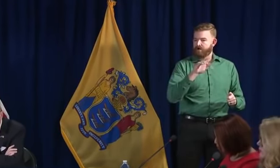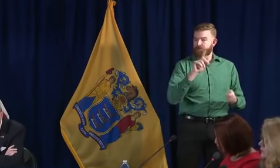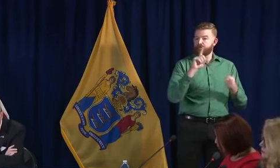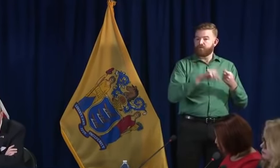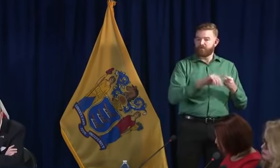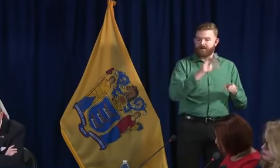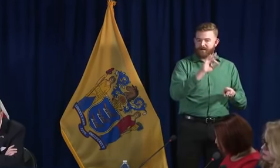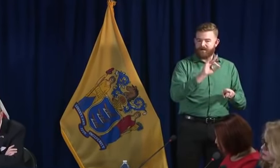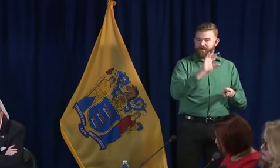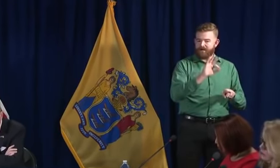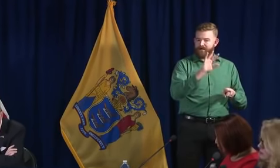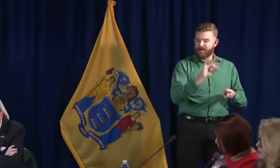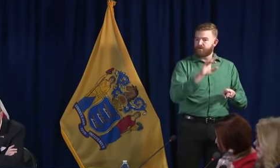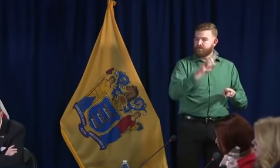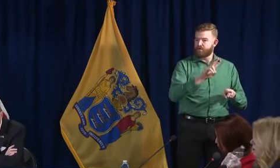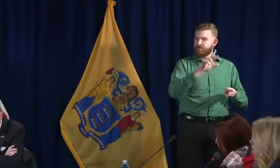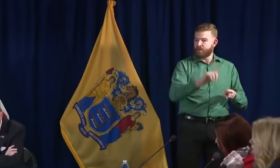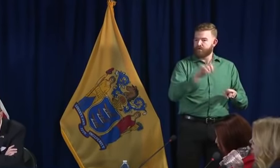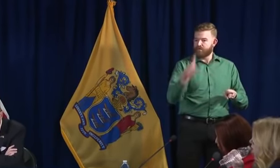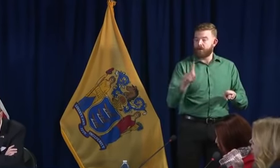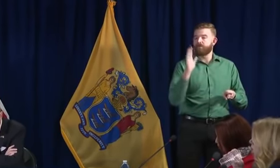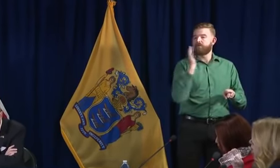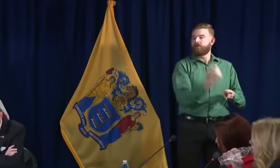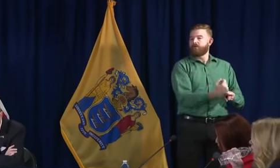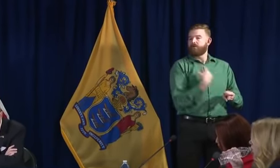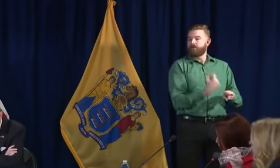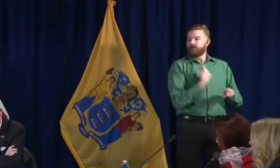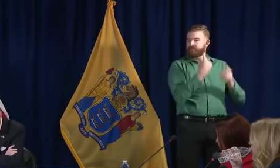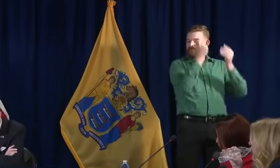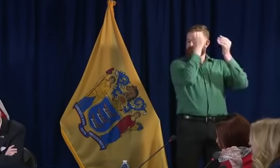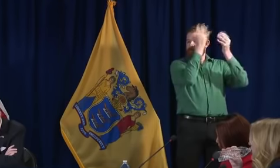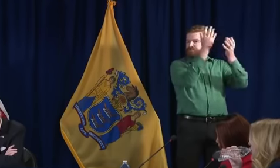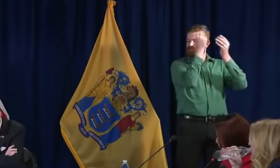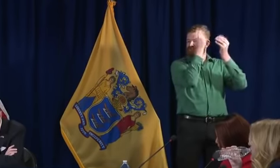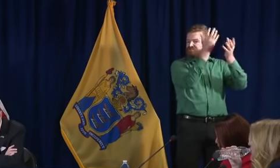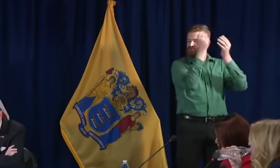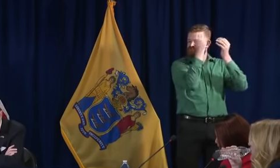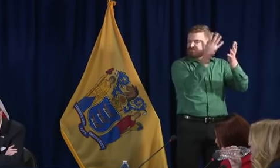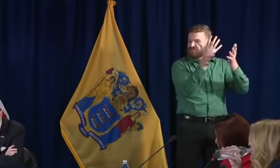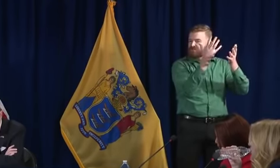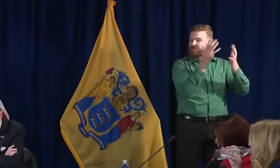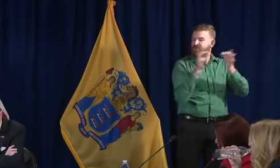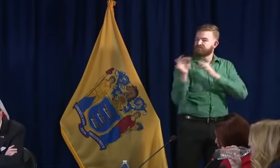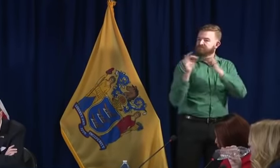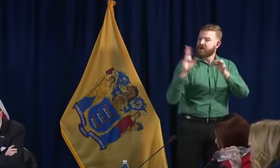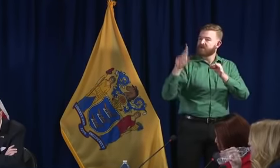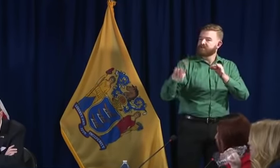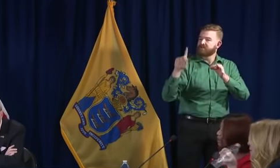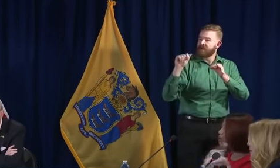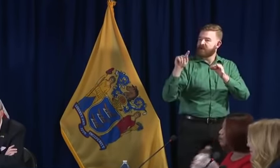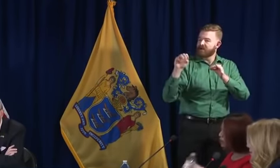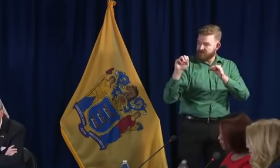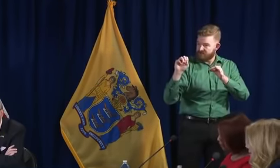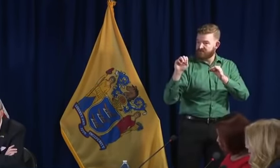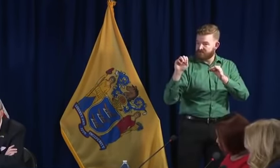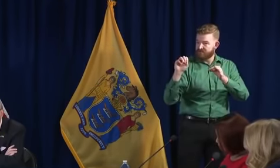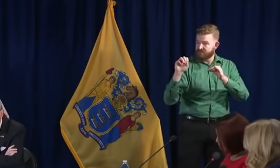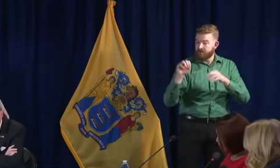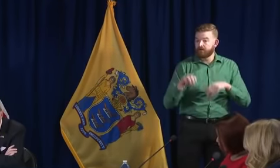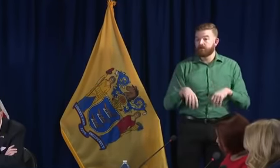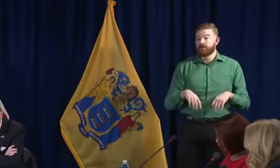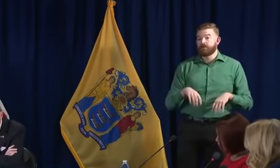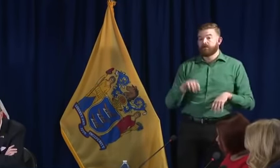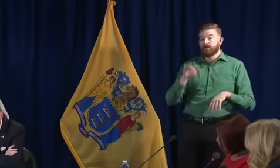898-211 to receive text information and stay informed. Or if they need live assistance, they can text their zip code